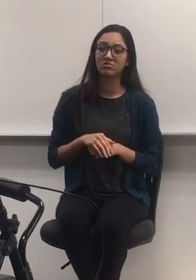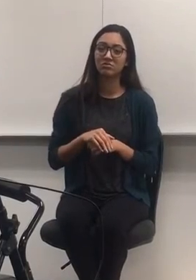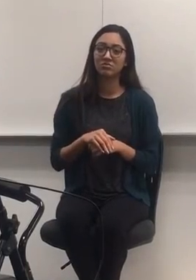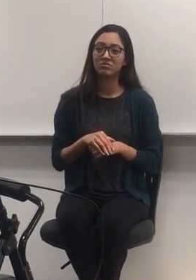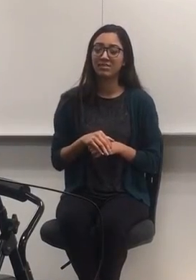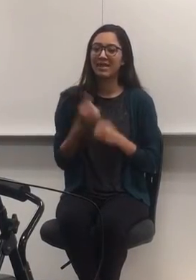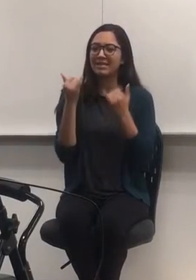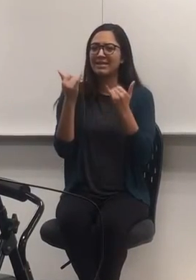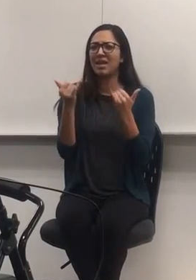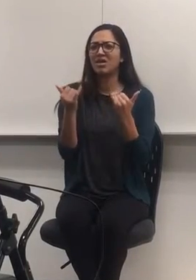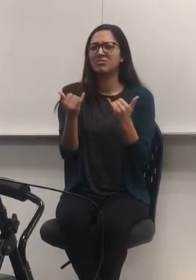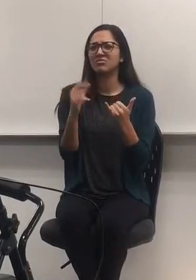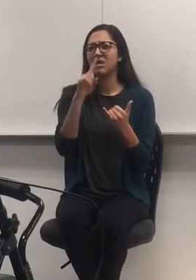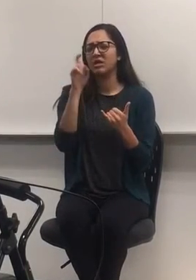Now, let me ask you this question.